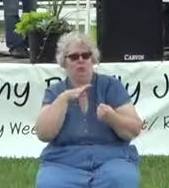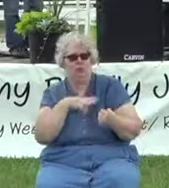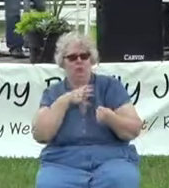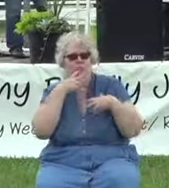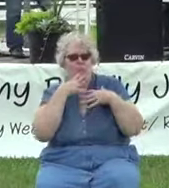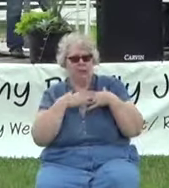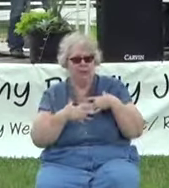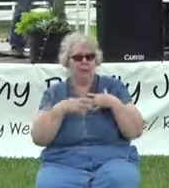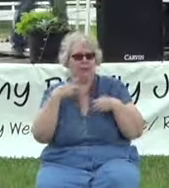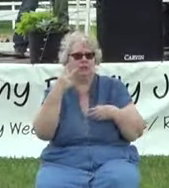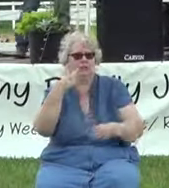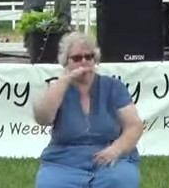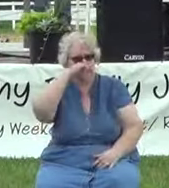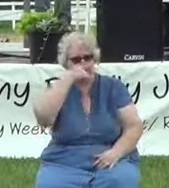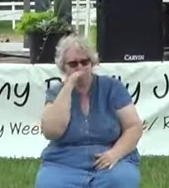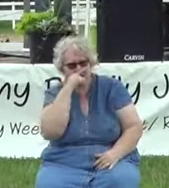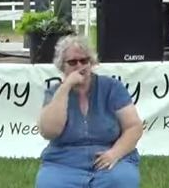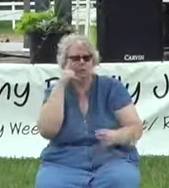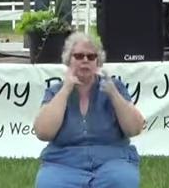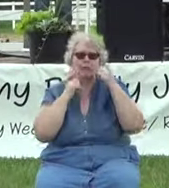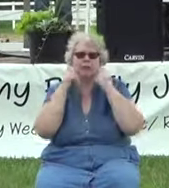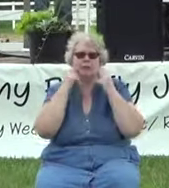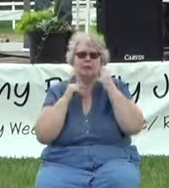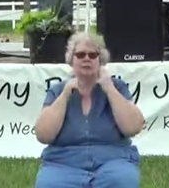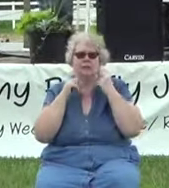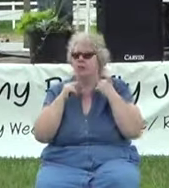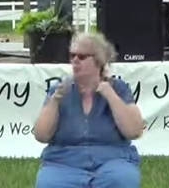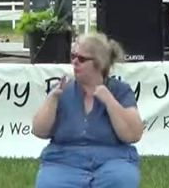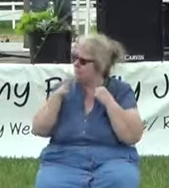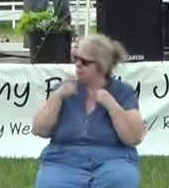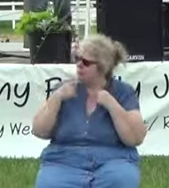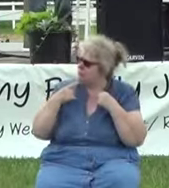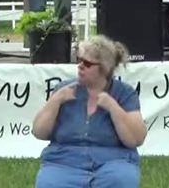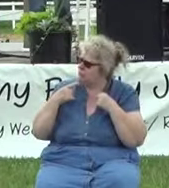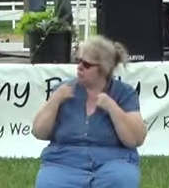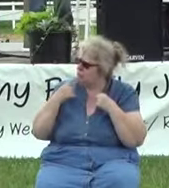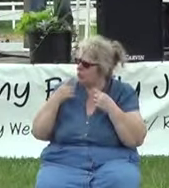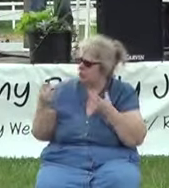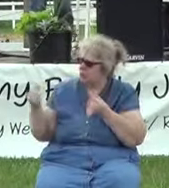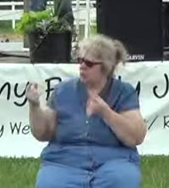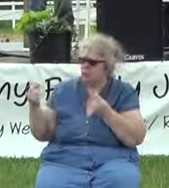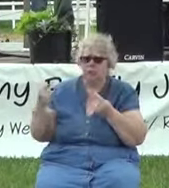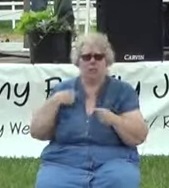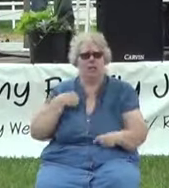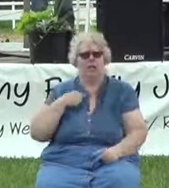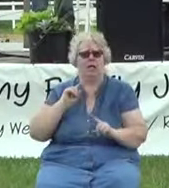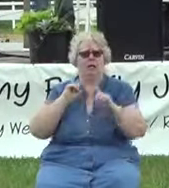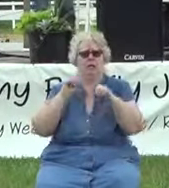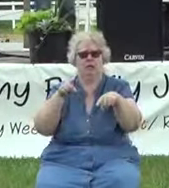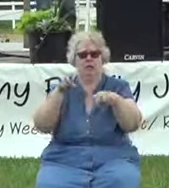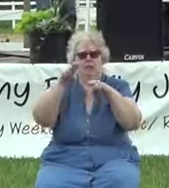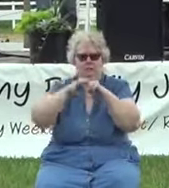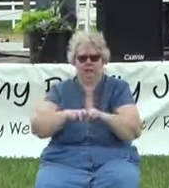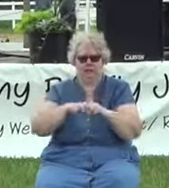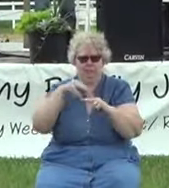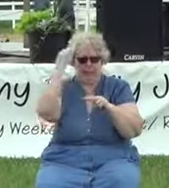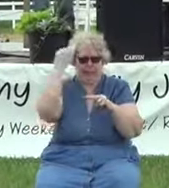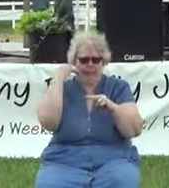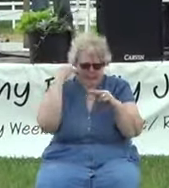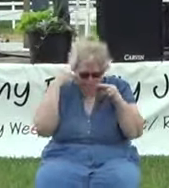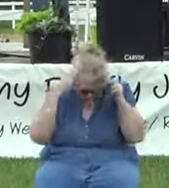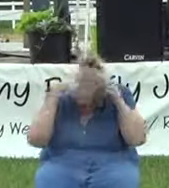kids crying." And the mom said, "What did you do?" She said, "Well, I went over, just like first aid taught me, I went over to the curb and I sat down and I put my head